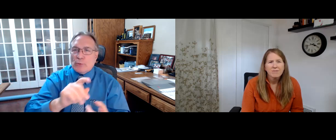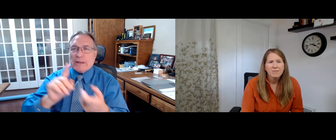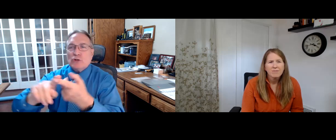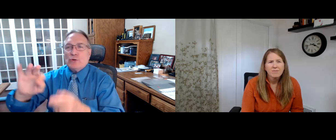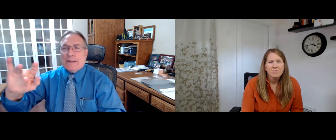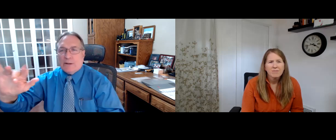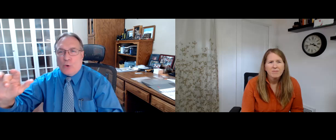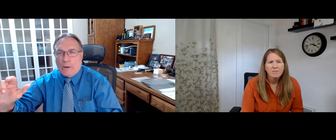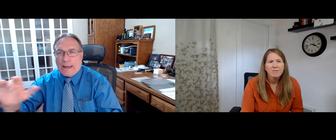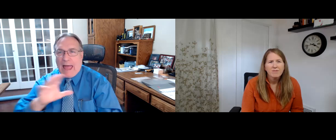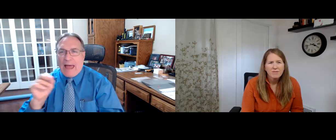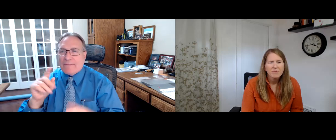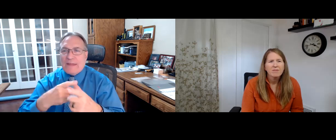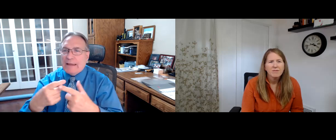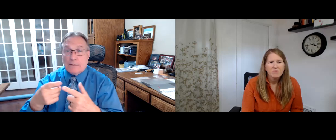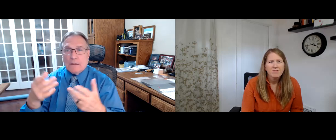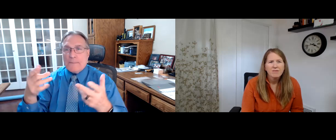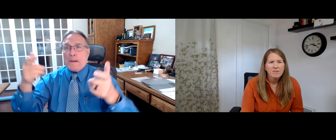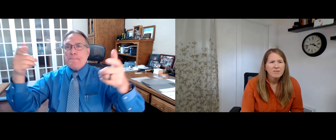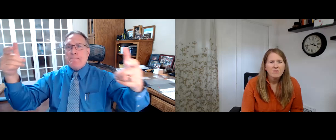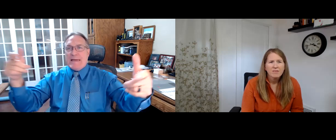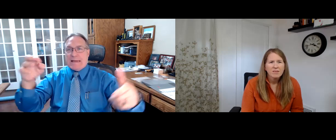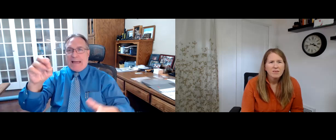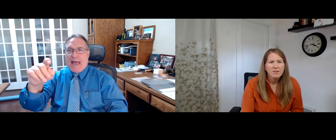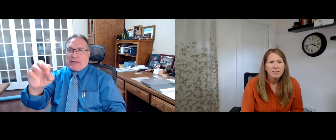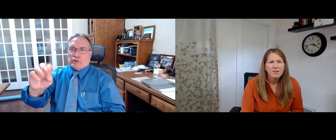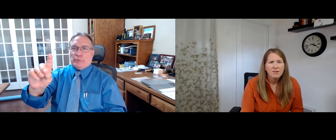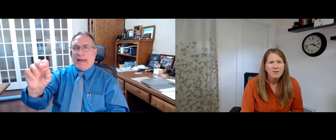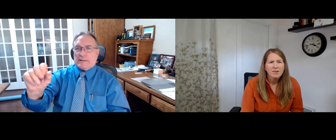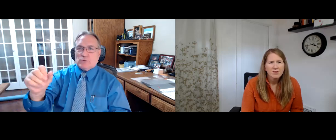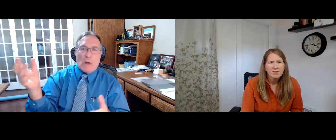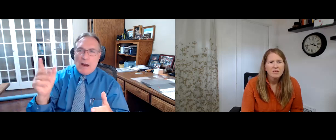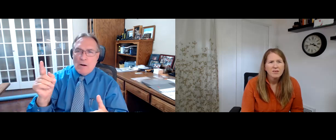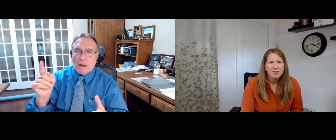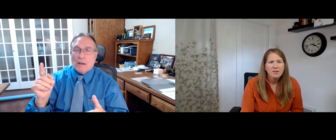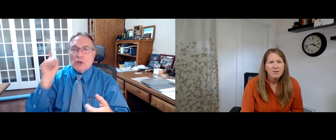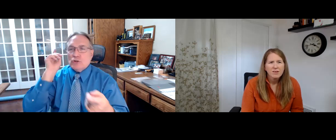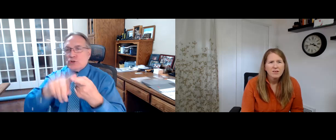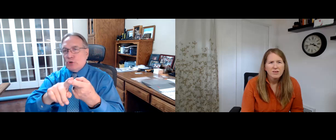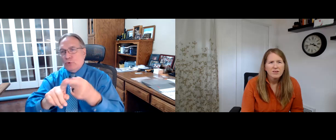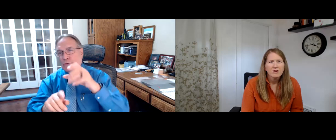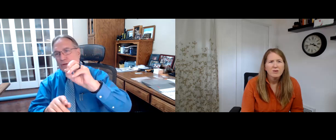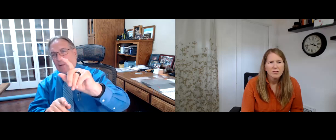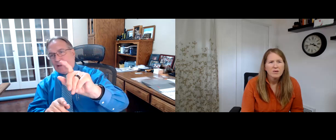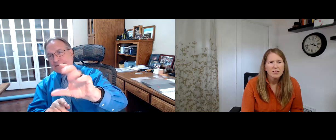Missouri to Illinois, and then the big exodus, where? To Salt Lake